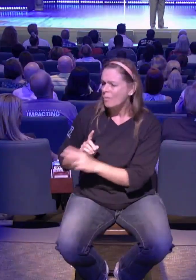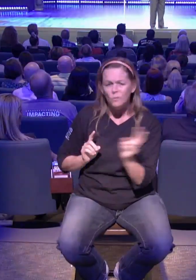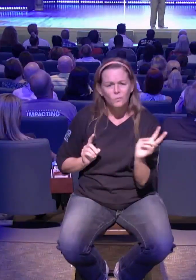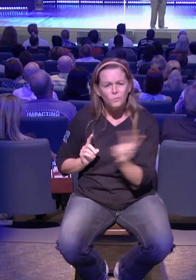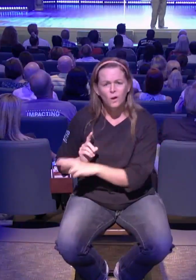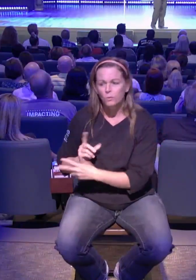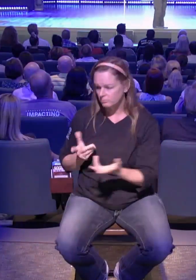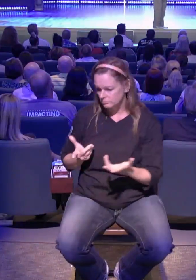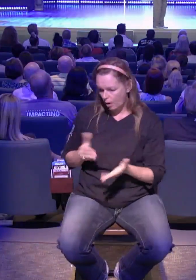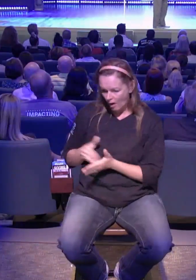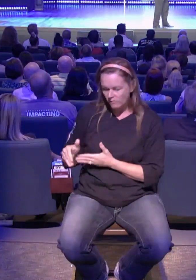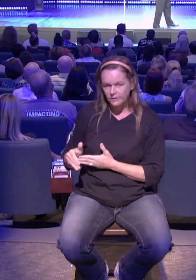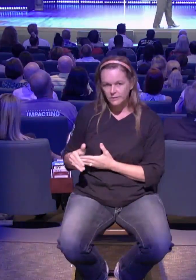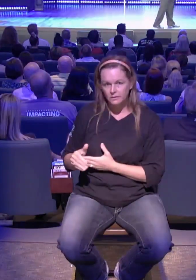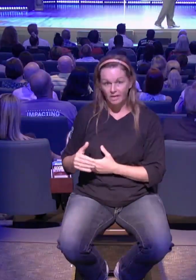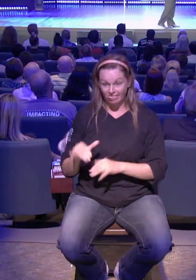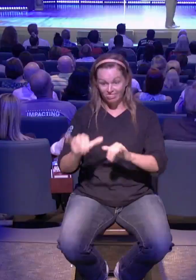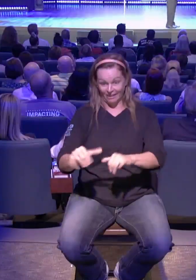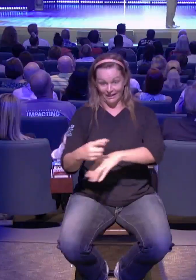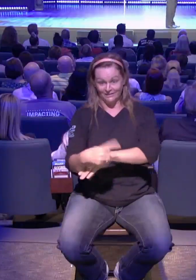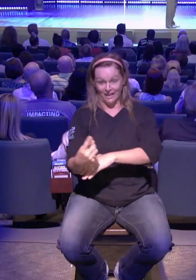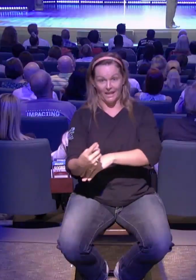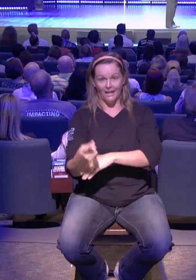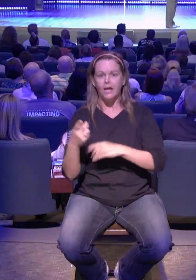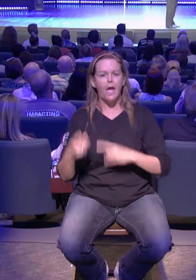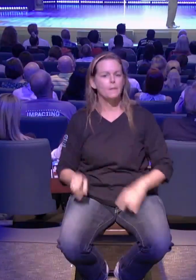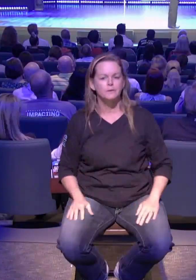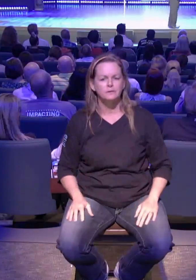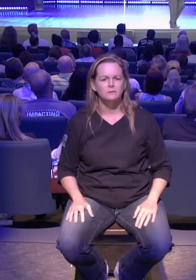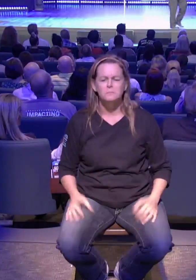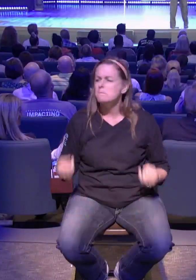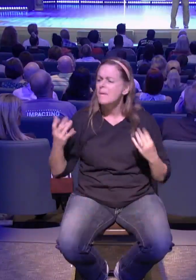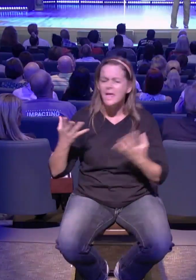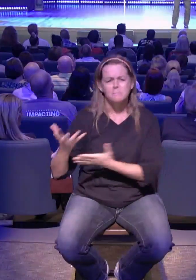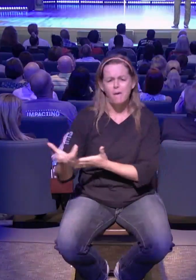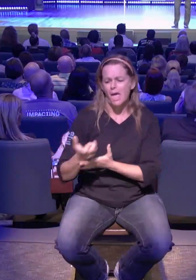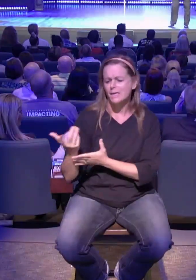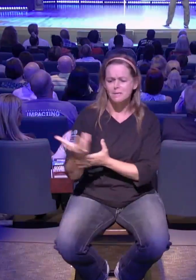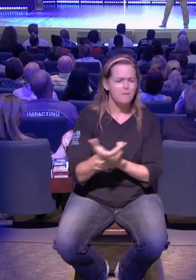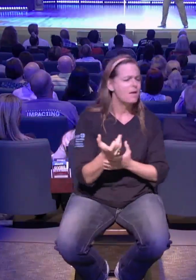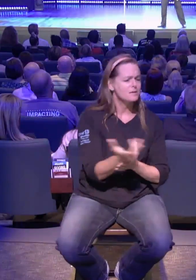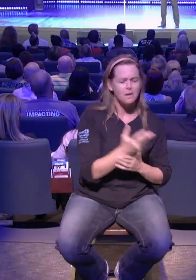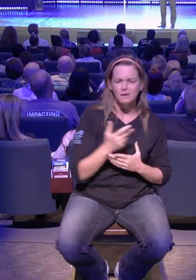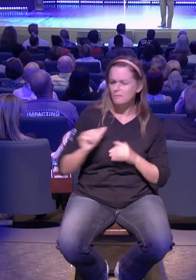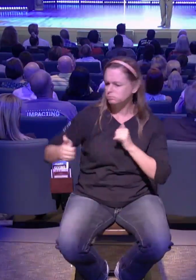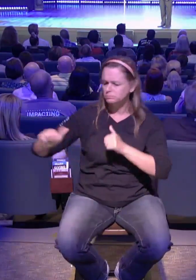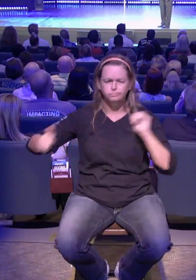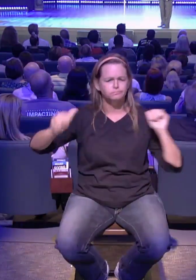many that are begging. Wherever you go, they're begging. That's been something going on for thousands of years.